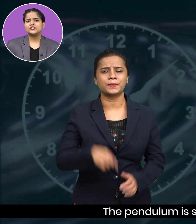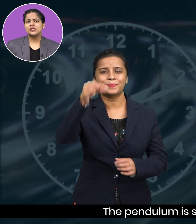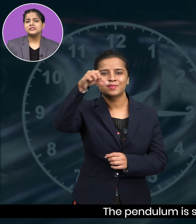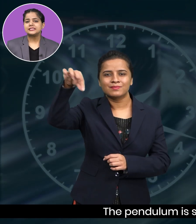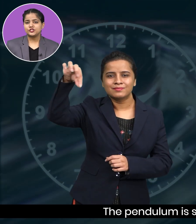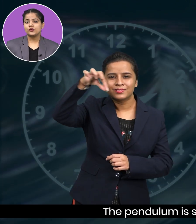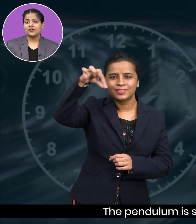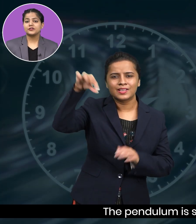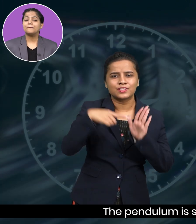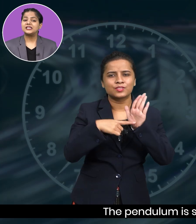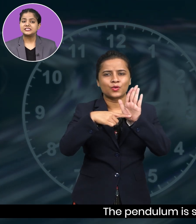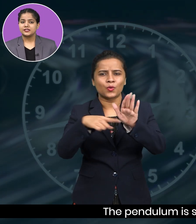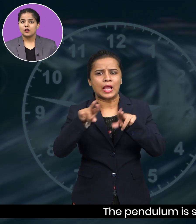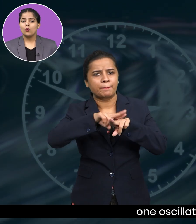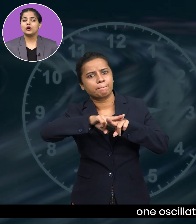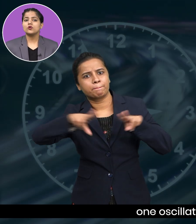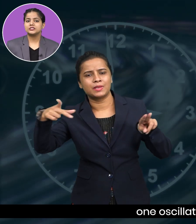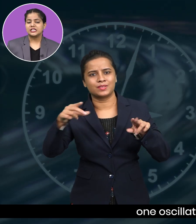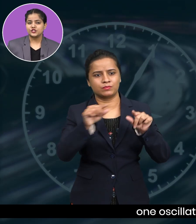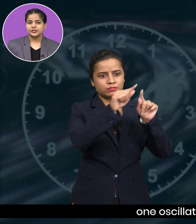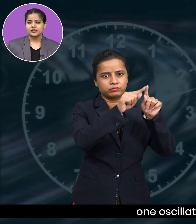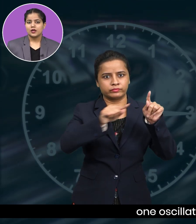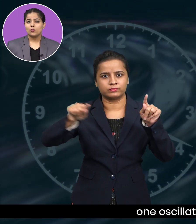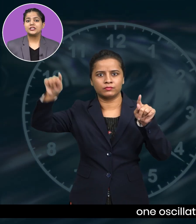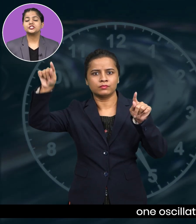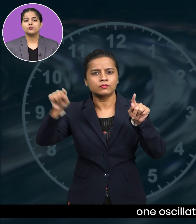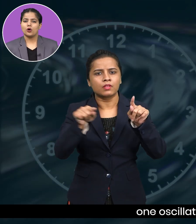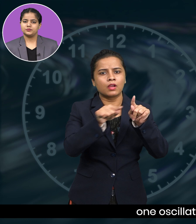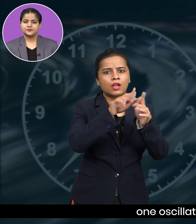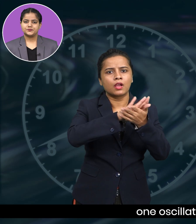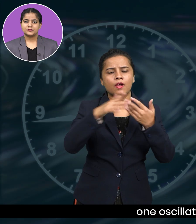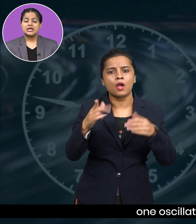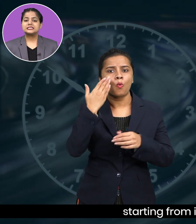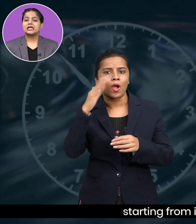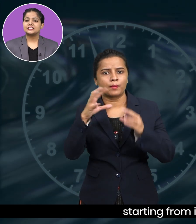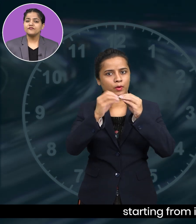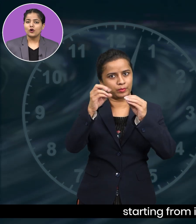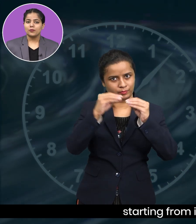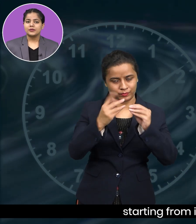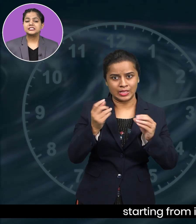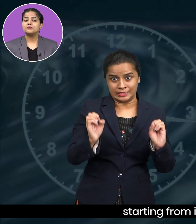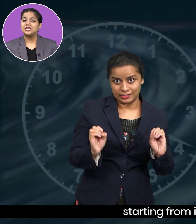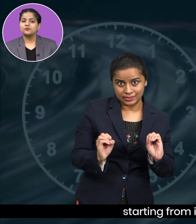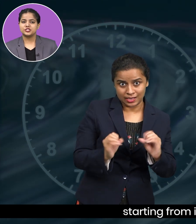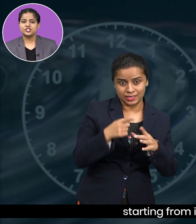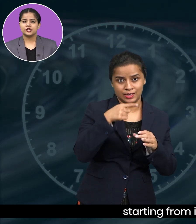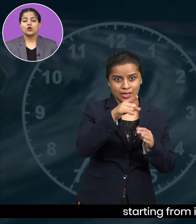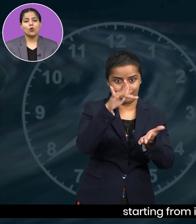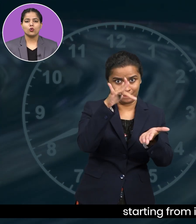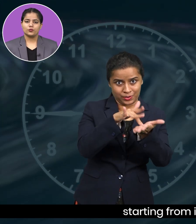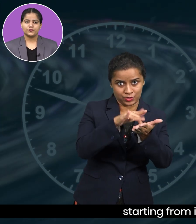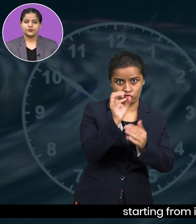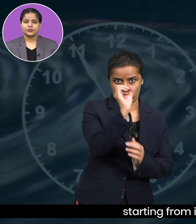The pendulum is said to have completed one oscillation when its bob, starting from its mean